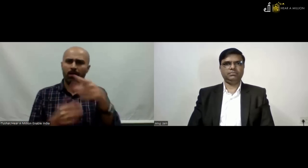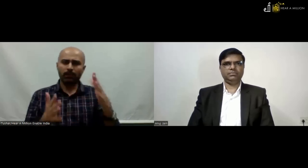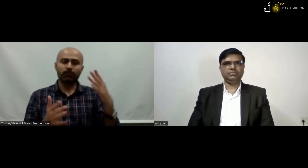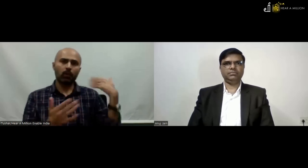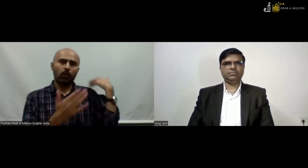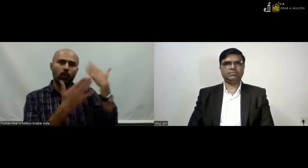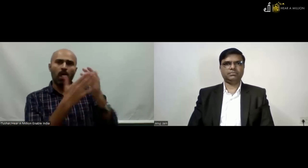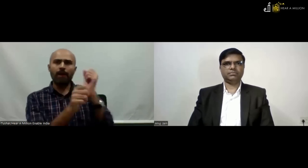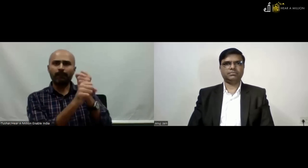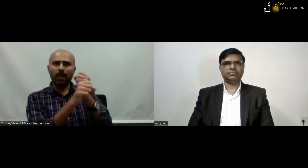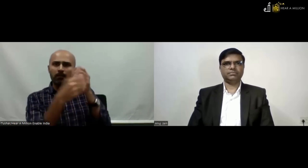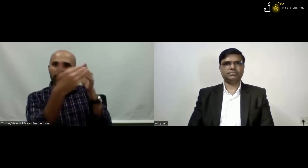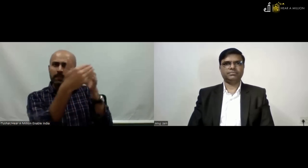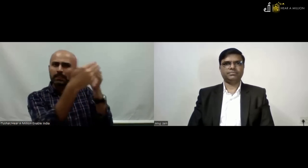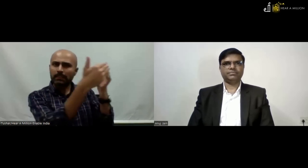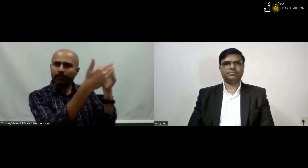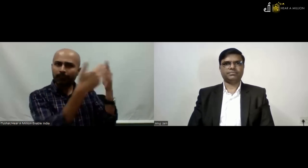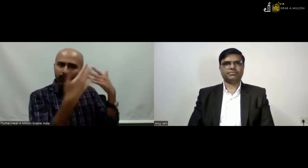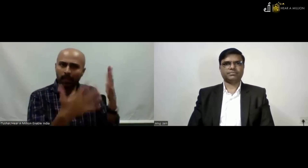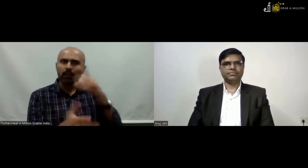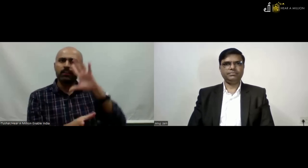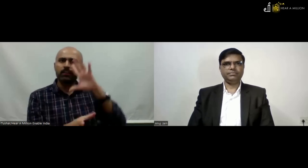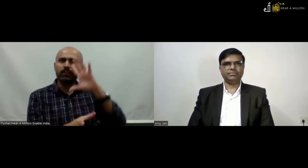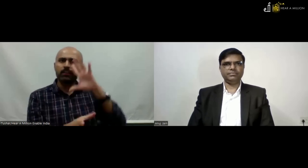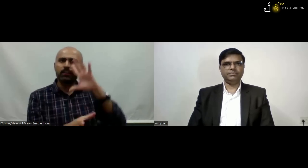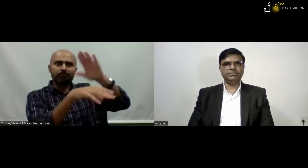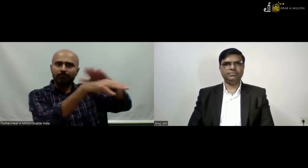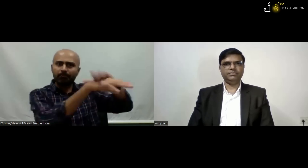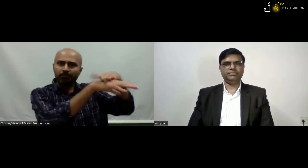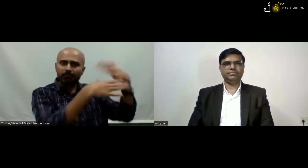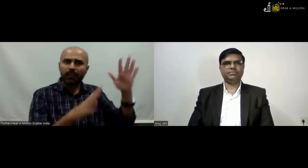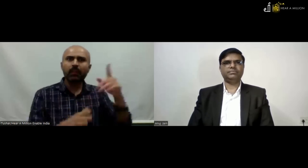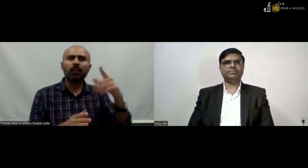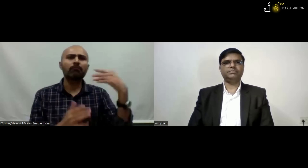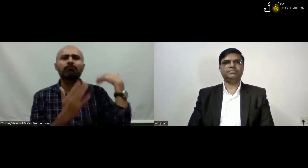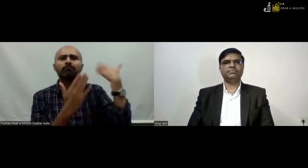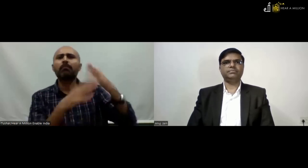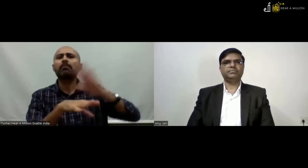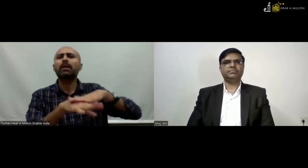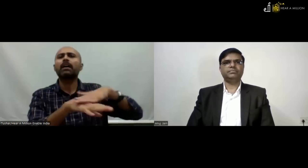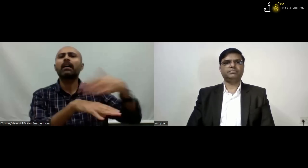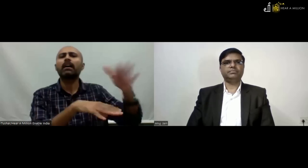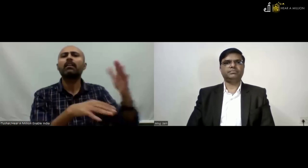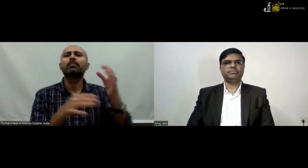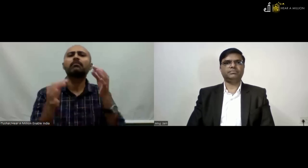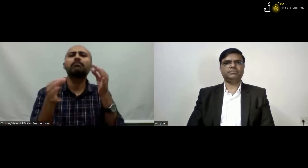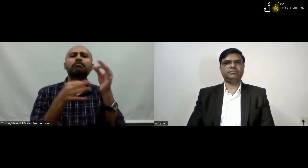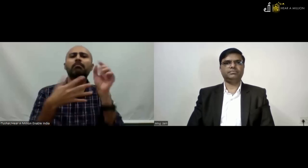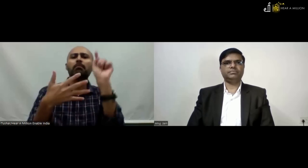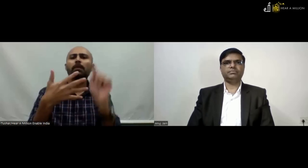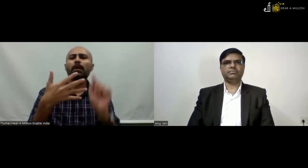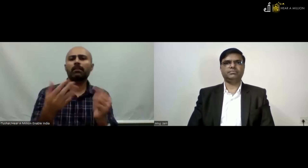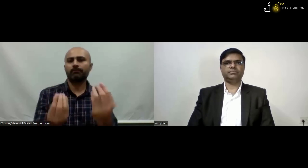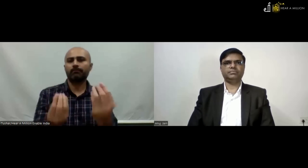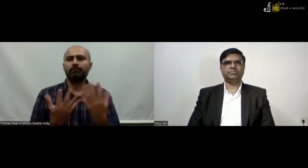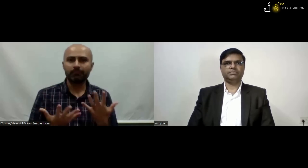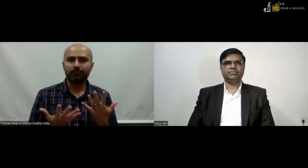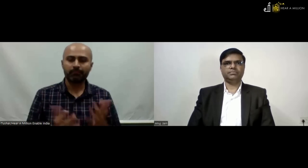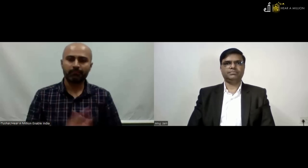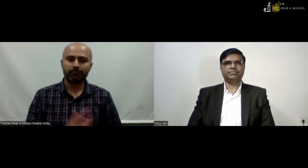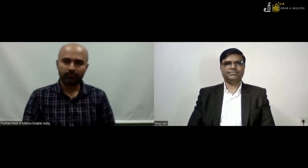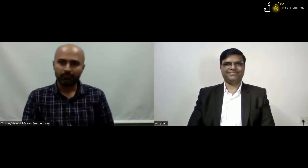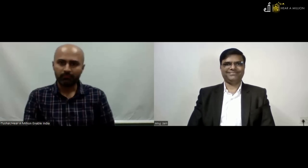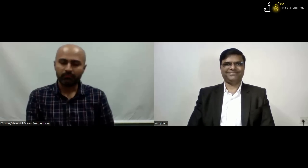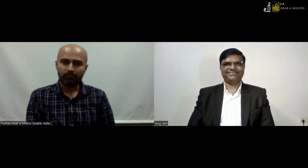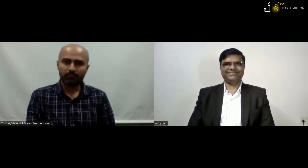Association of Deaf. Let us now understand clearly what is the government's perspective. You have met a lot of ministers and other government agents. What do they